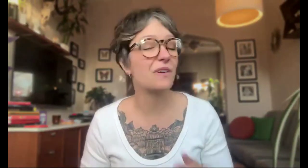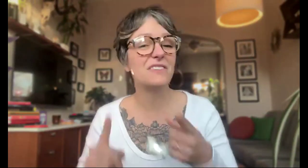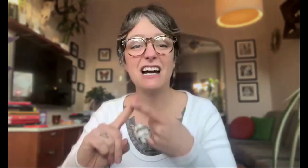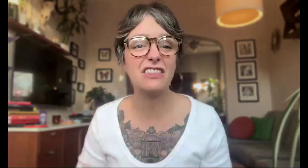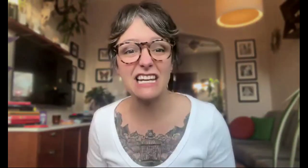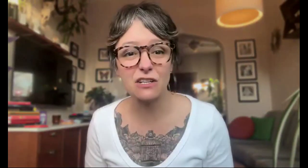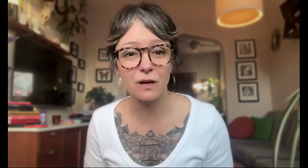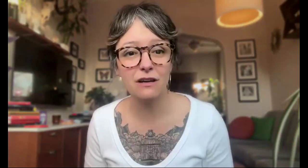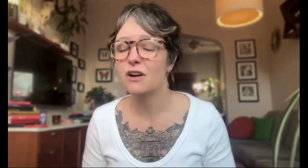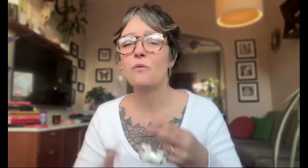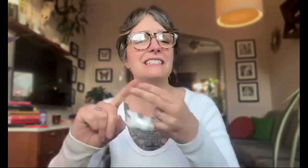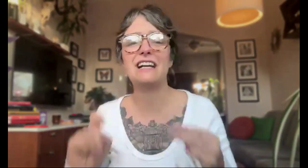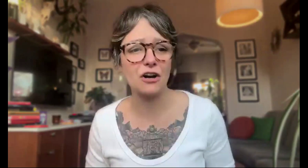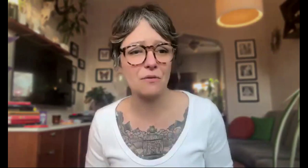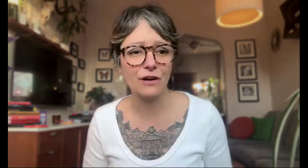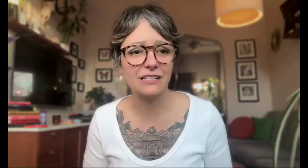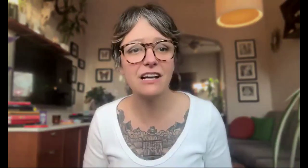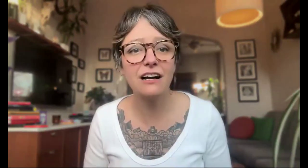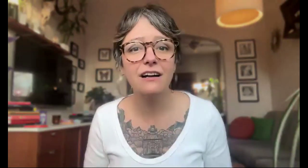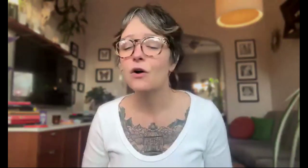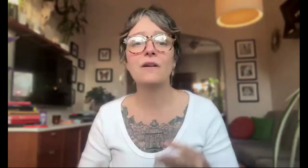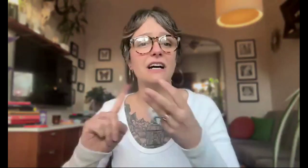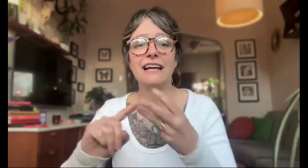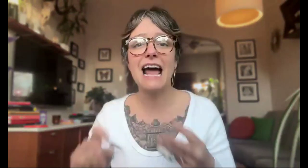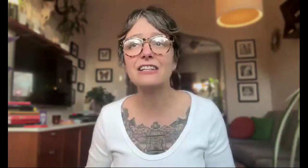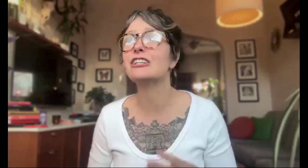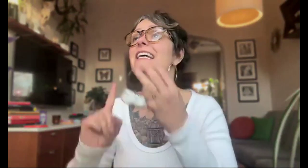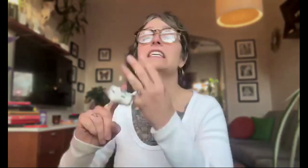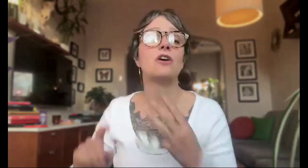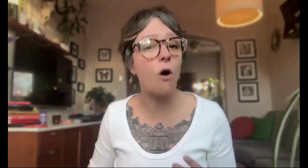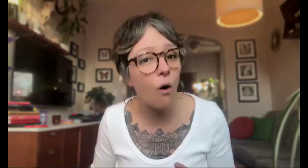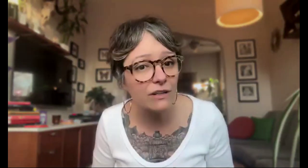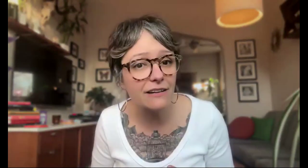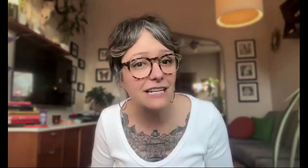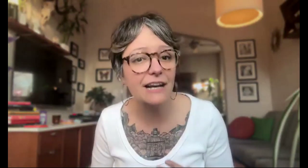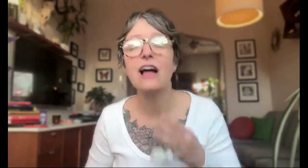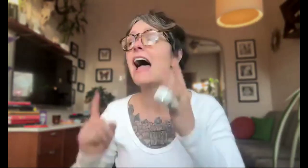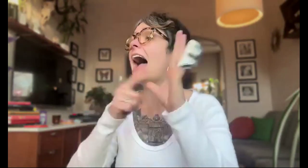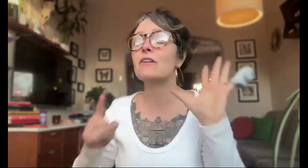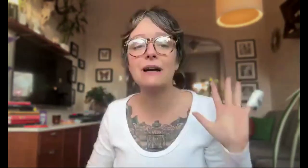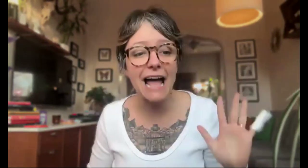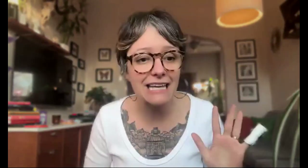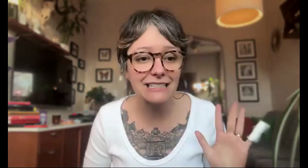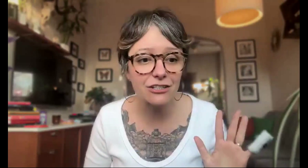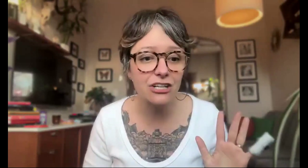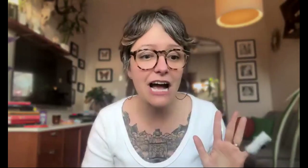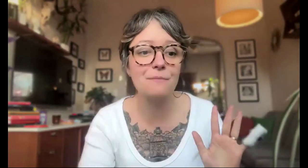we've sung the days of the week. We did our good morning song. We've done calendar. It is cold outside. Everyone has their